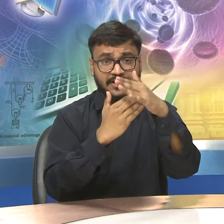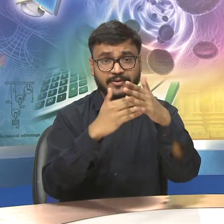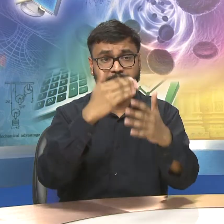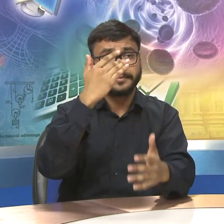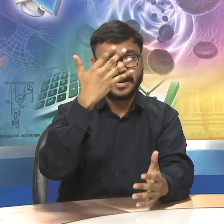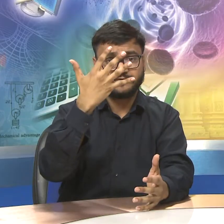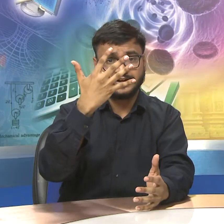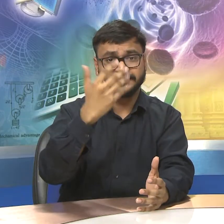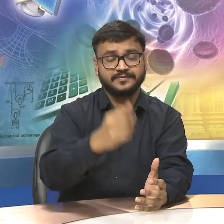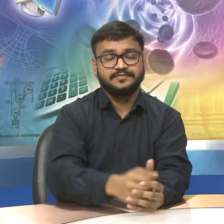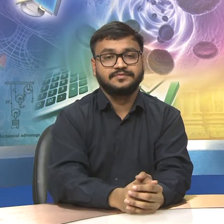Let's take a break.